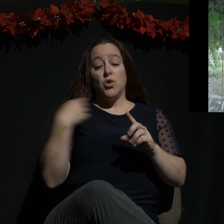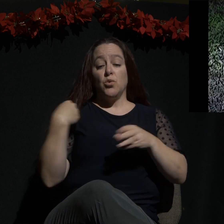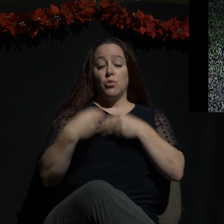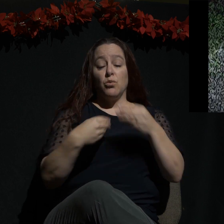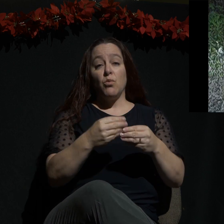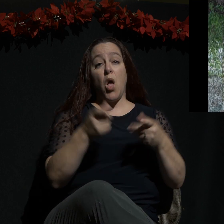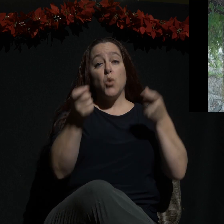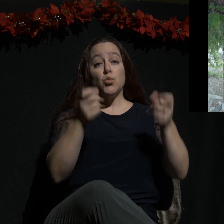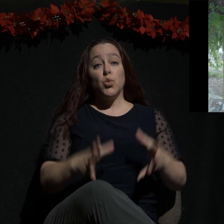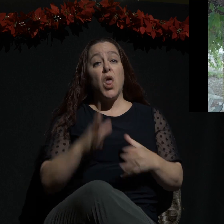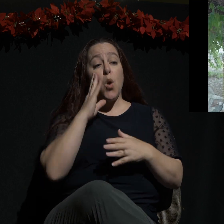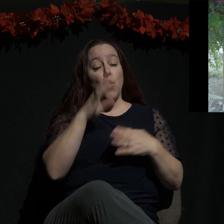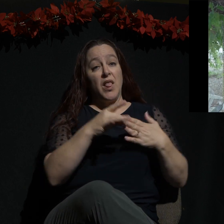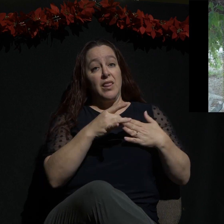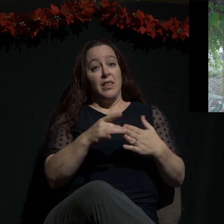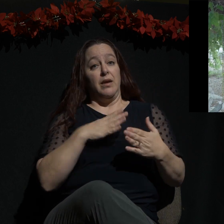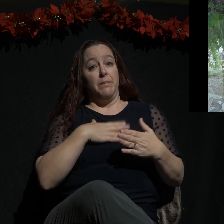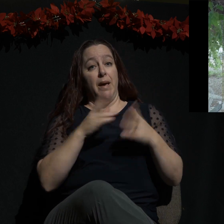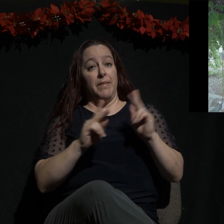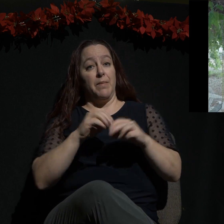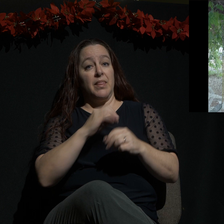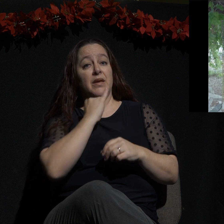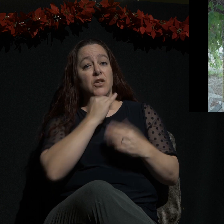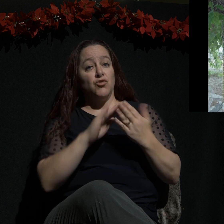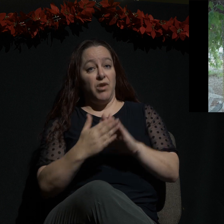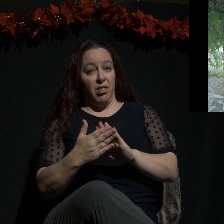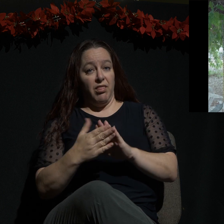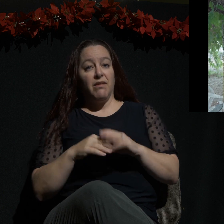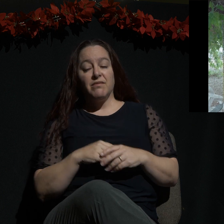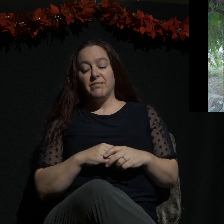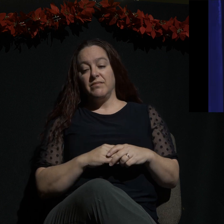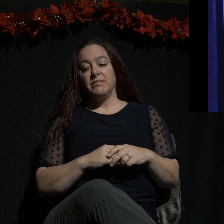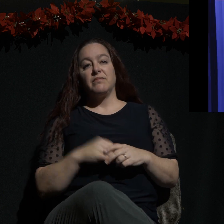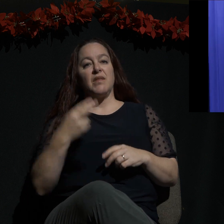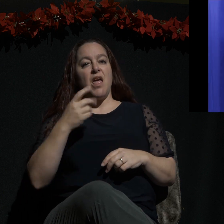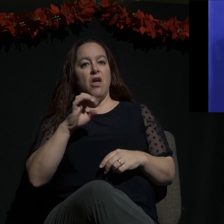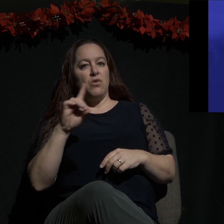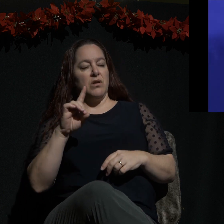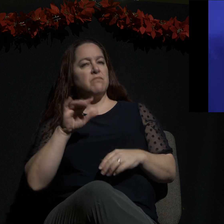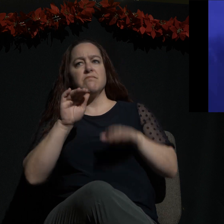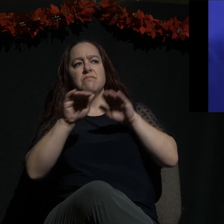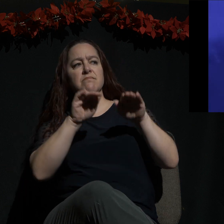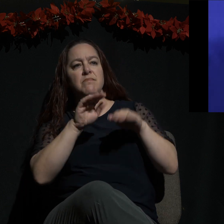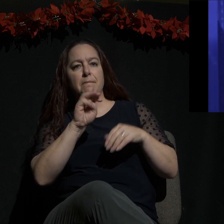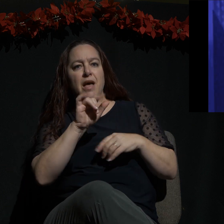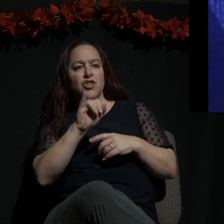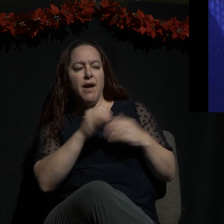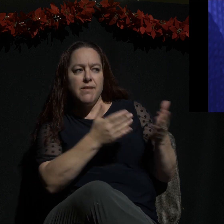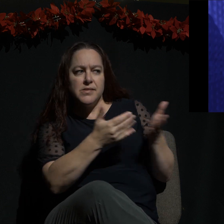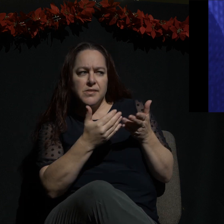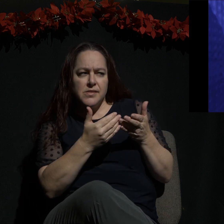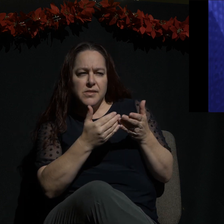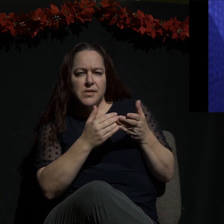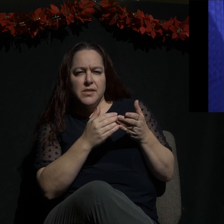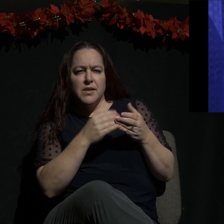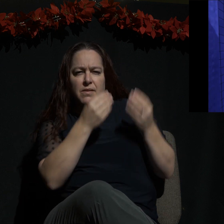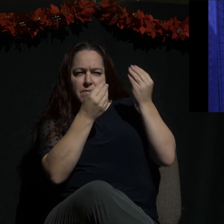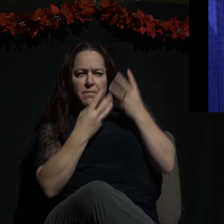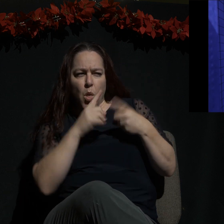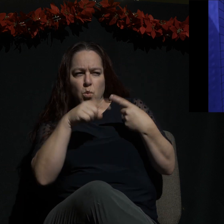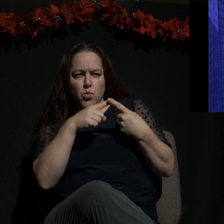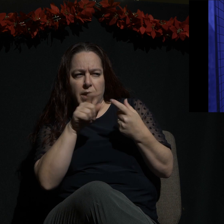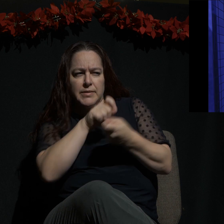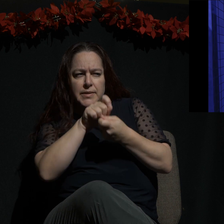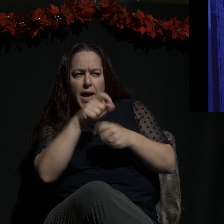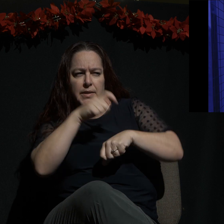that will shepherd my people Israel." Then Herod called the Magi secretly and found out from them the exact time the star